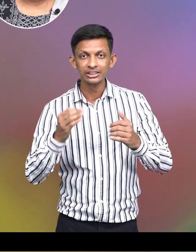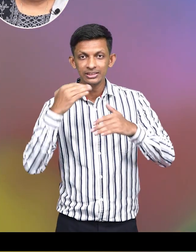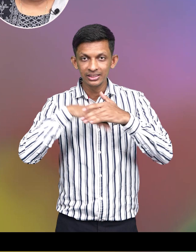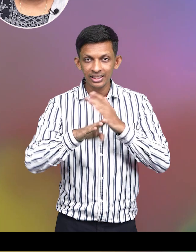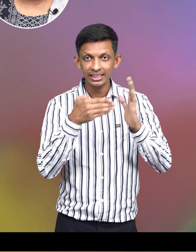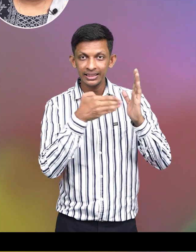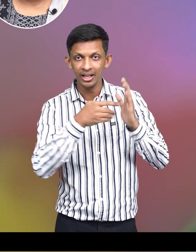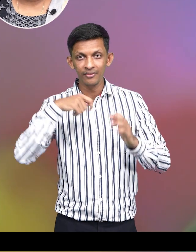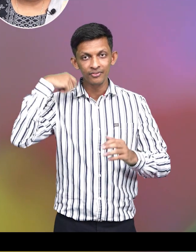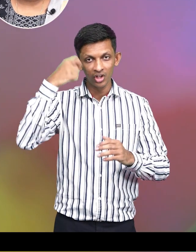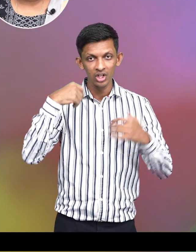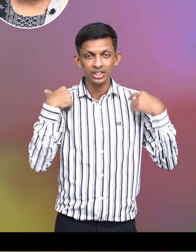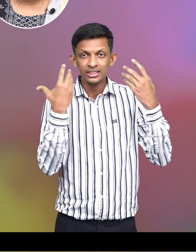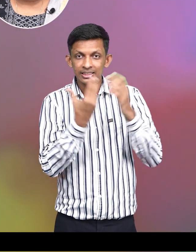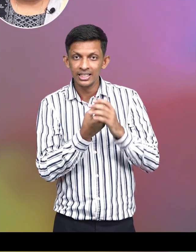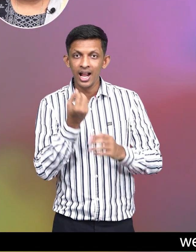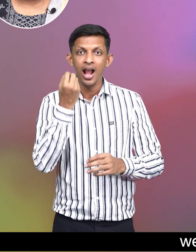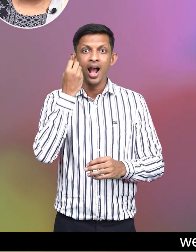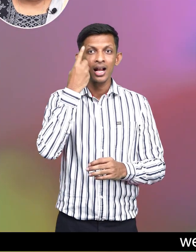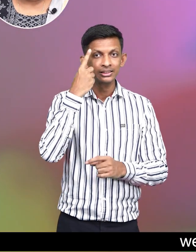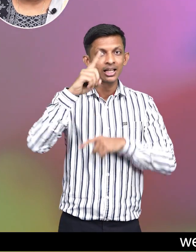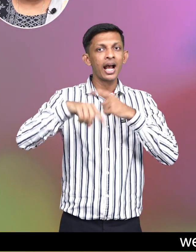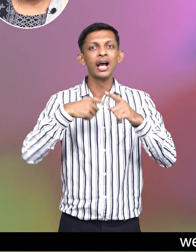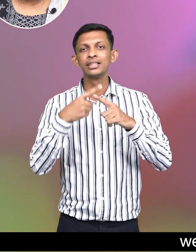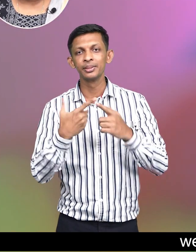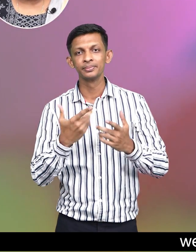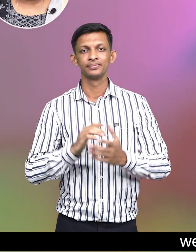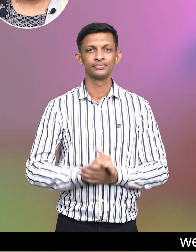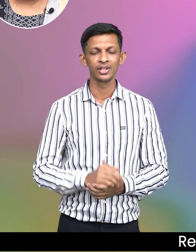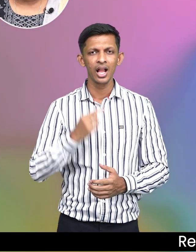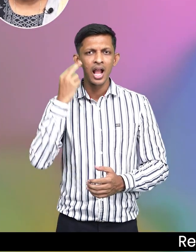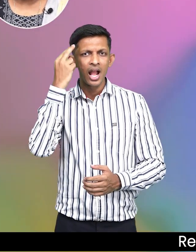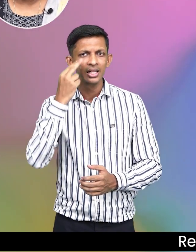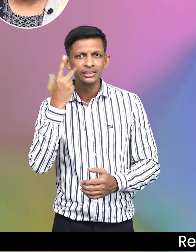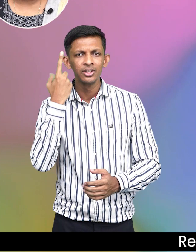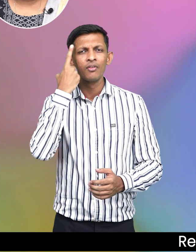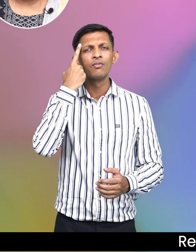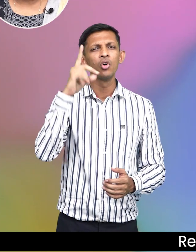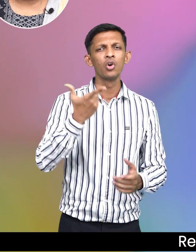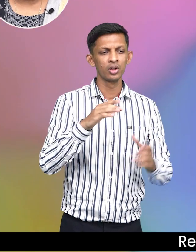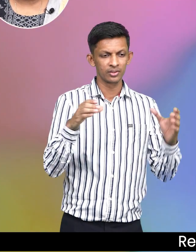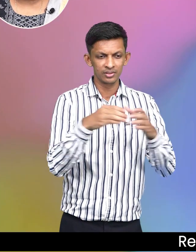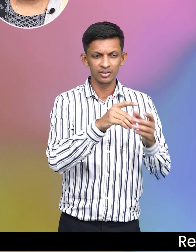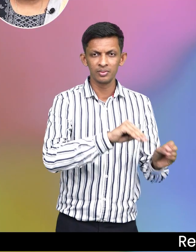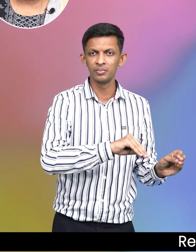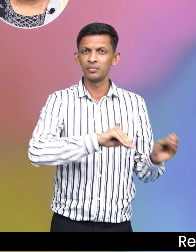So, in this video, we understood about reasons for